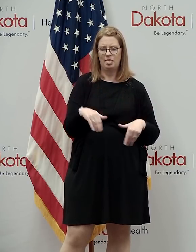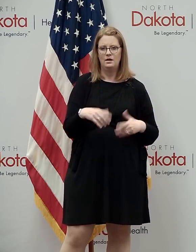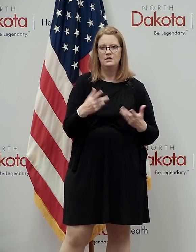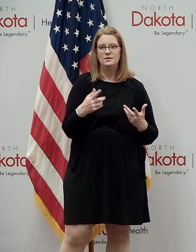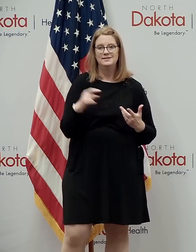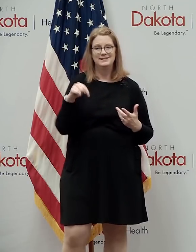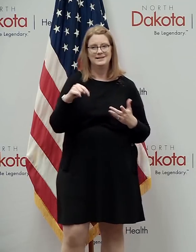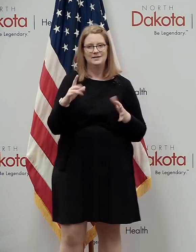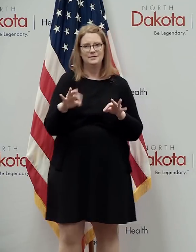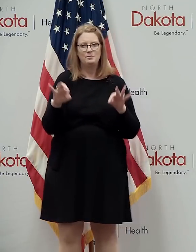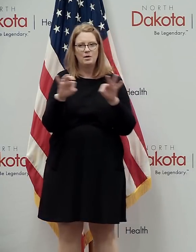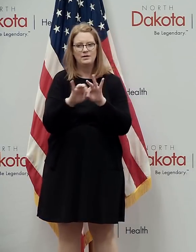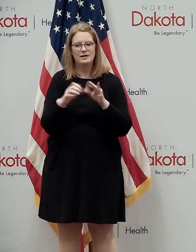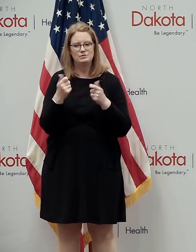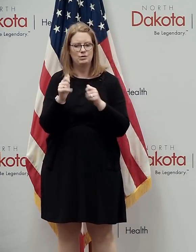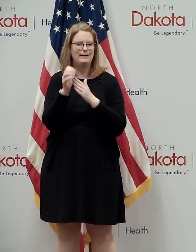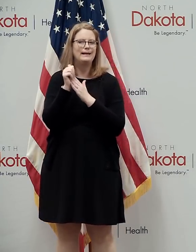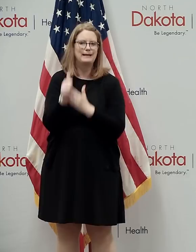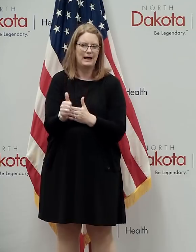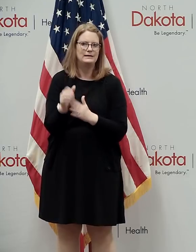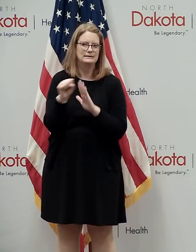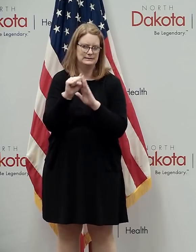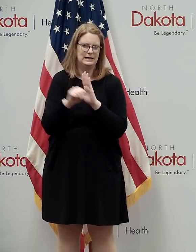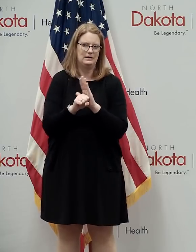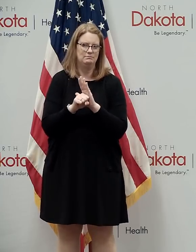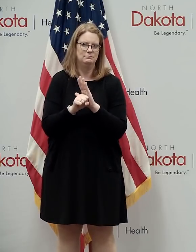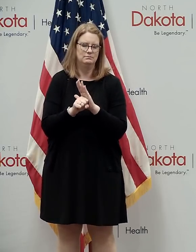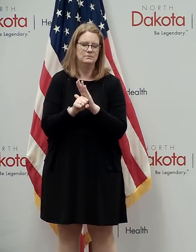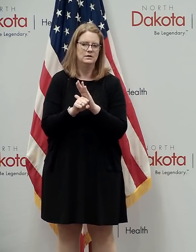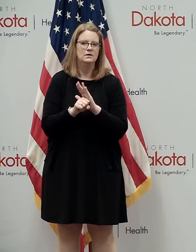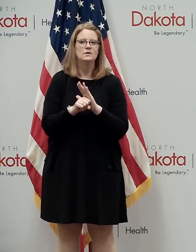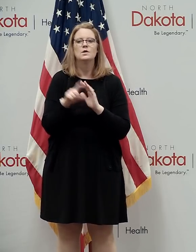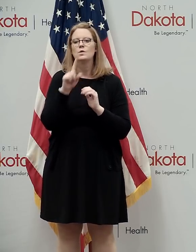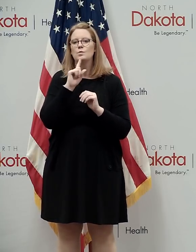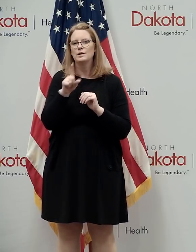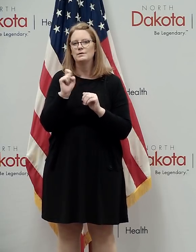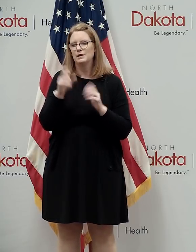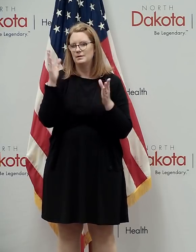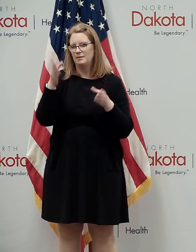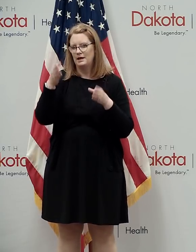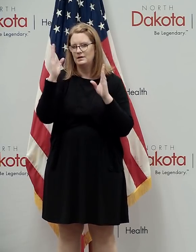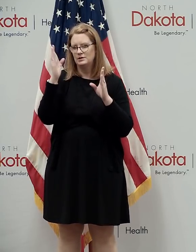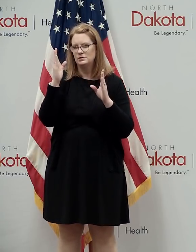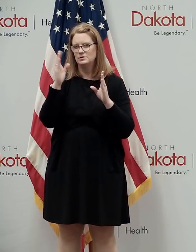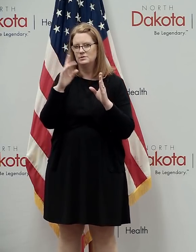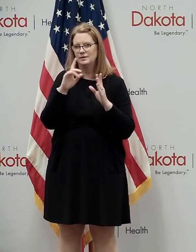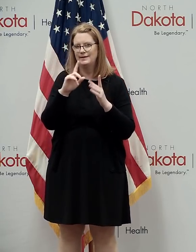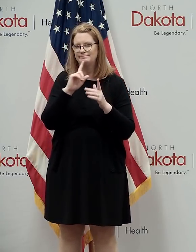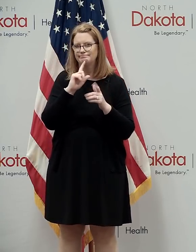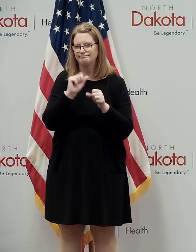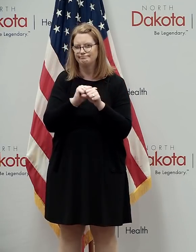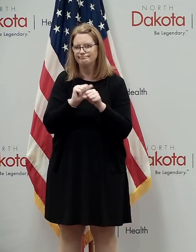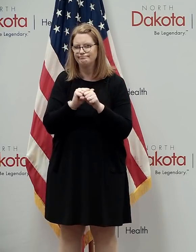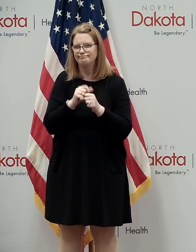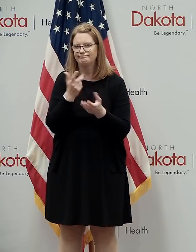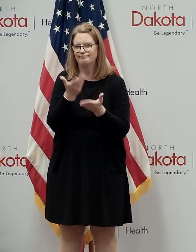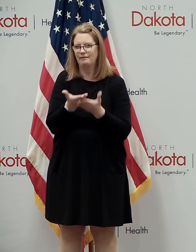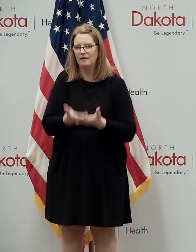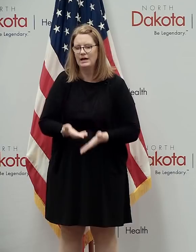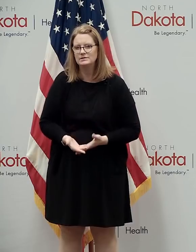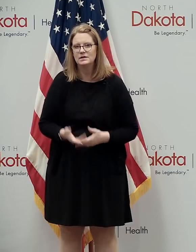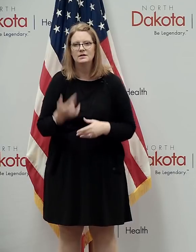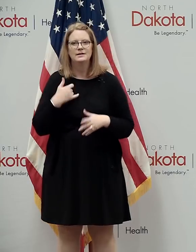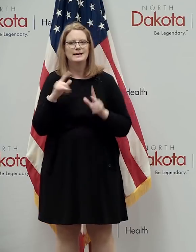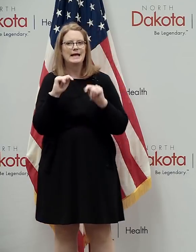now that in trying to guide the state that we really pay attention to signal. But certainly, I've got team members and others that monitor,